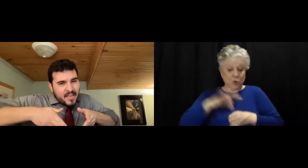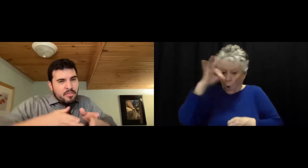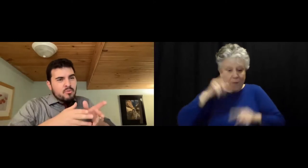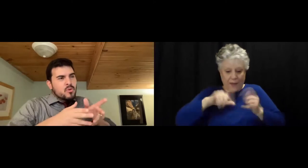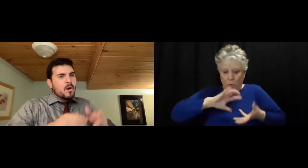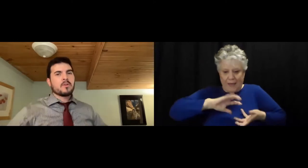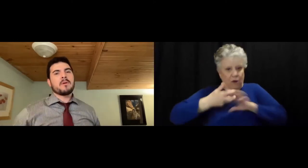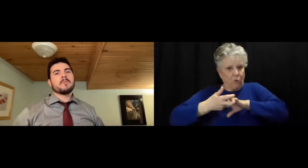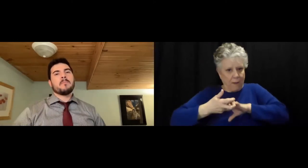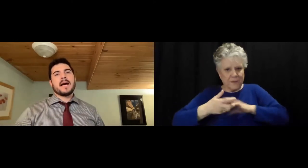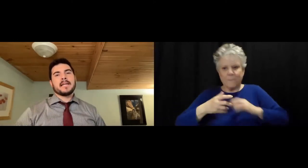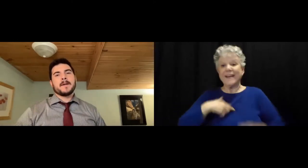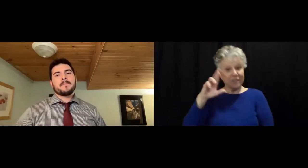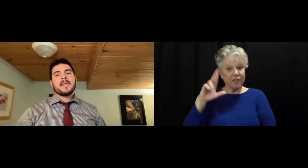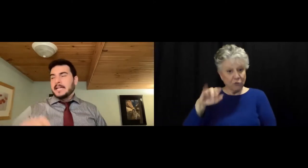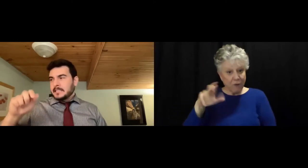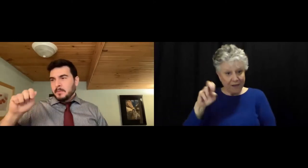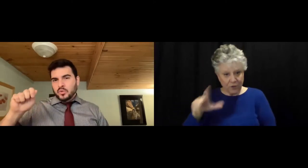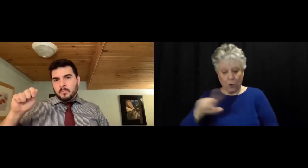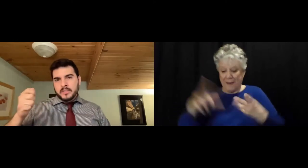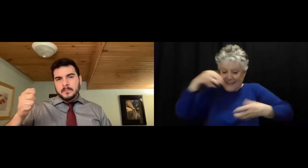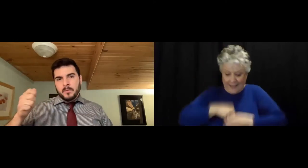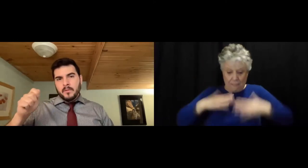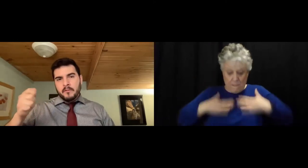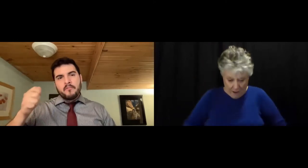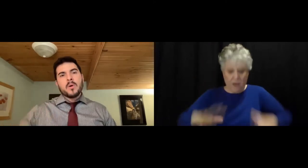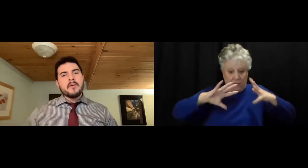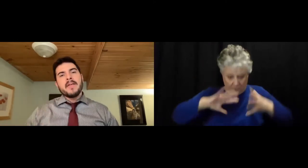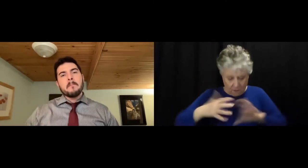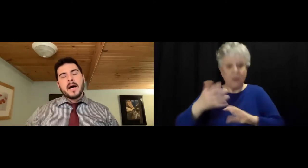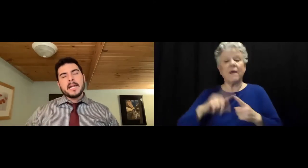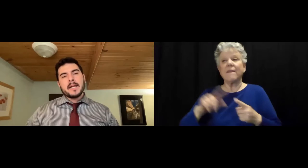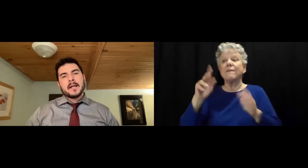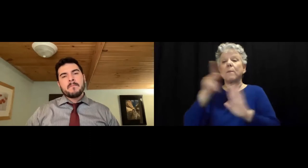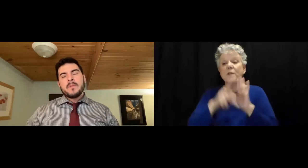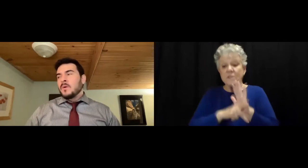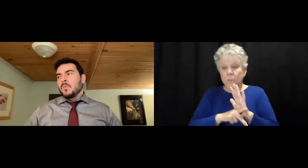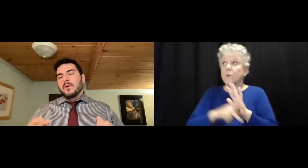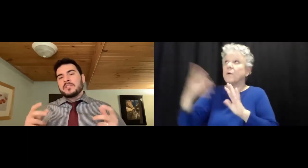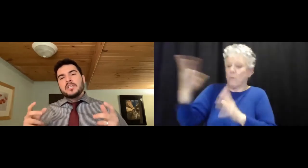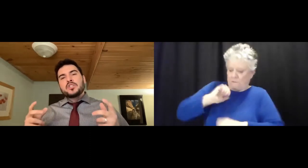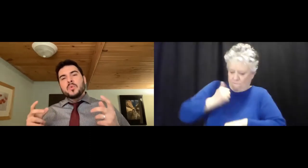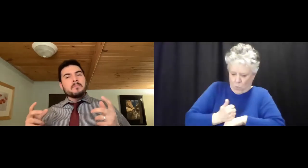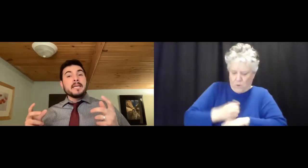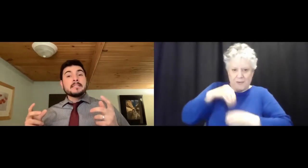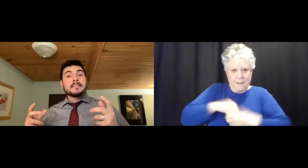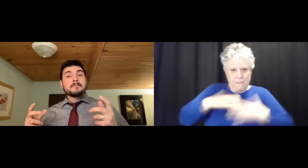in and through a corruptible body, as the spiritual principle, the form of that body. We are